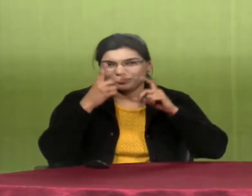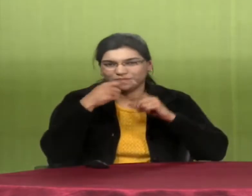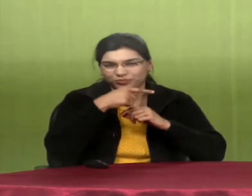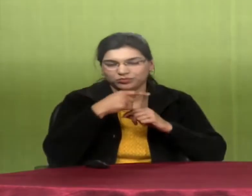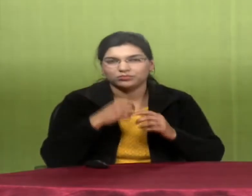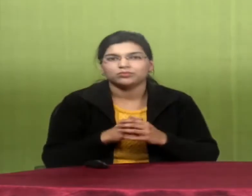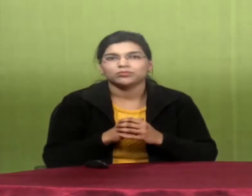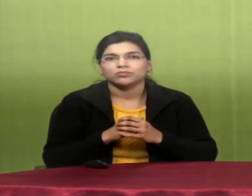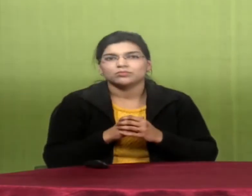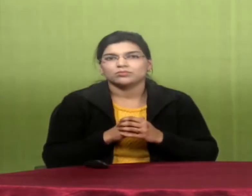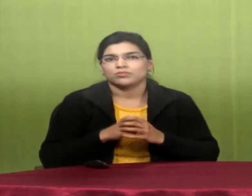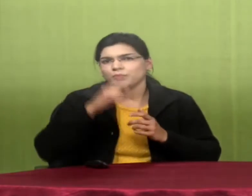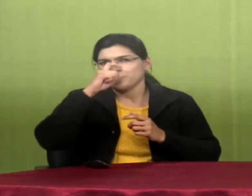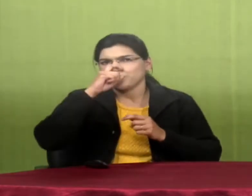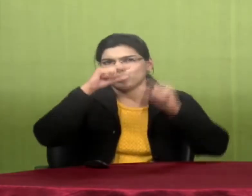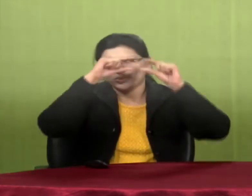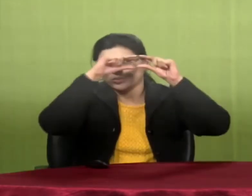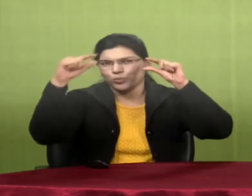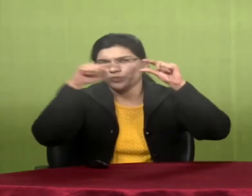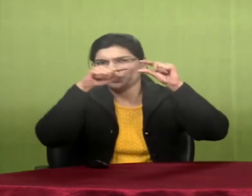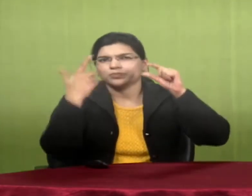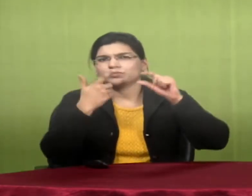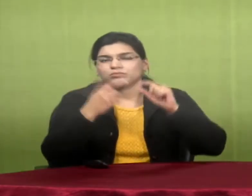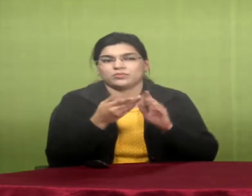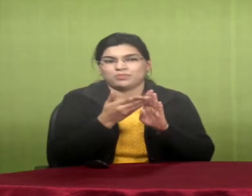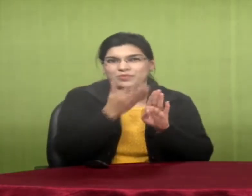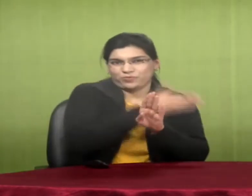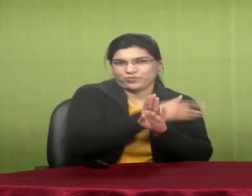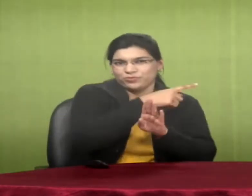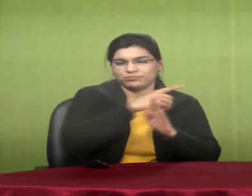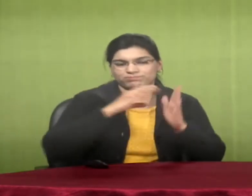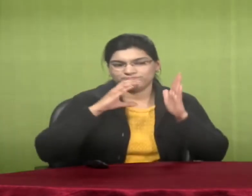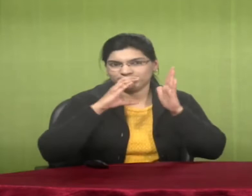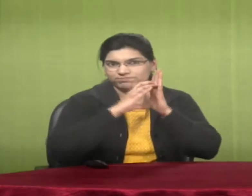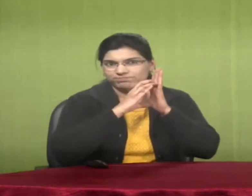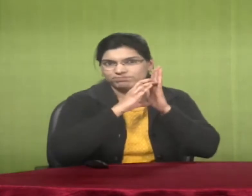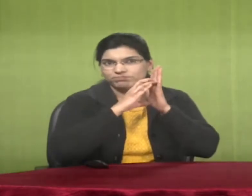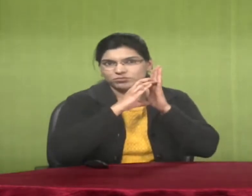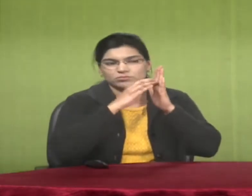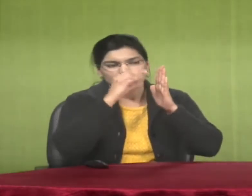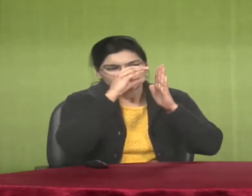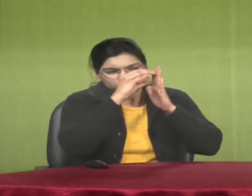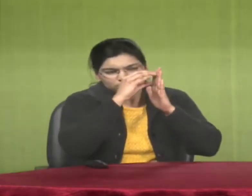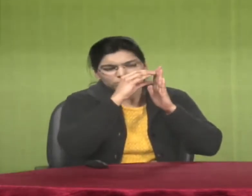Two roads diverged in a yellow wood, and sorry I could not travel both.